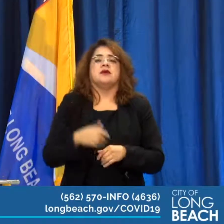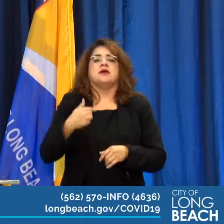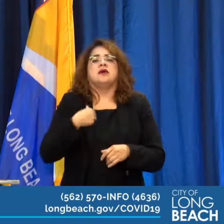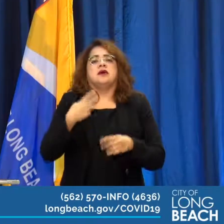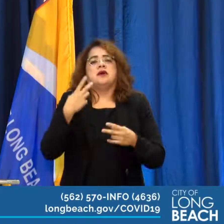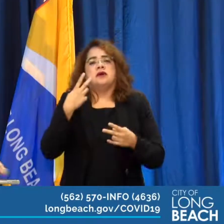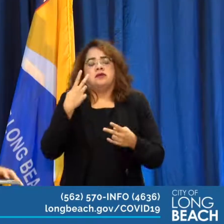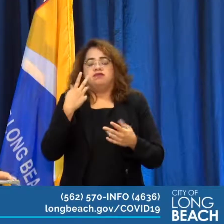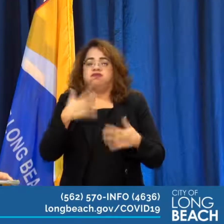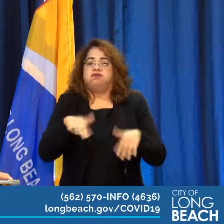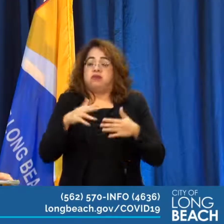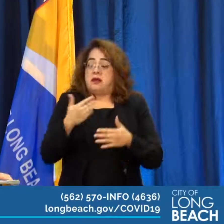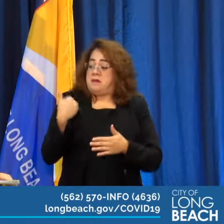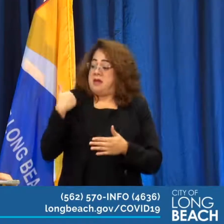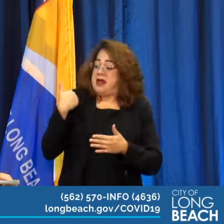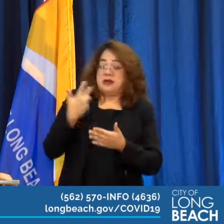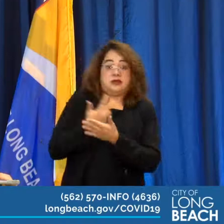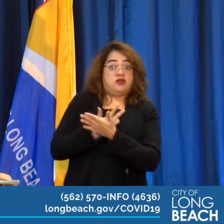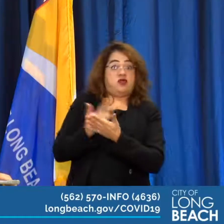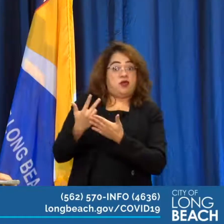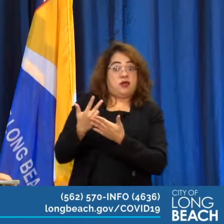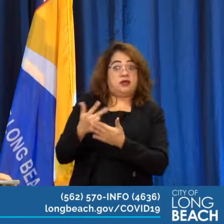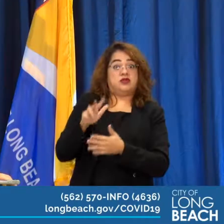the last 3 weeks a